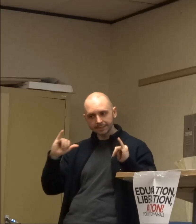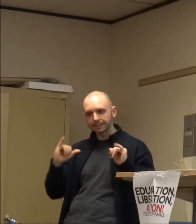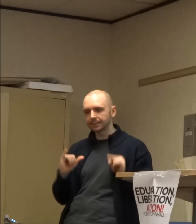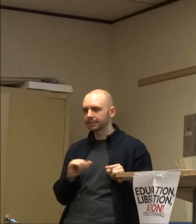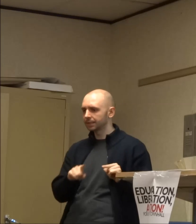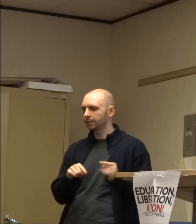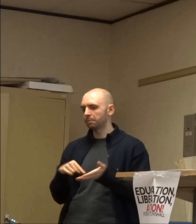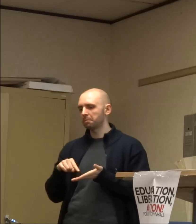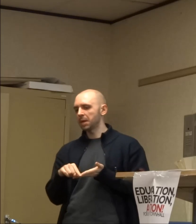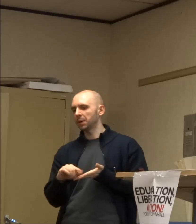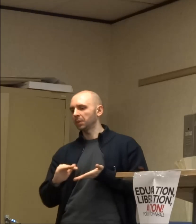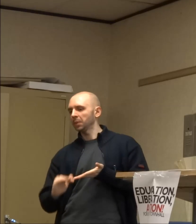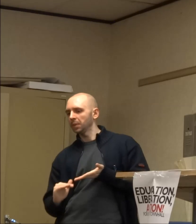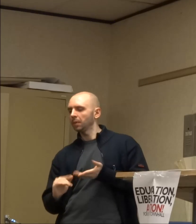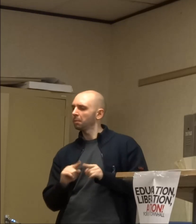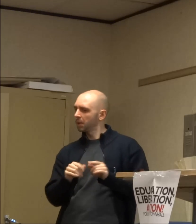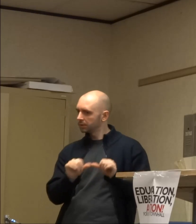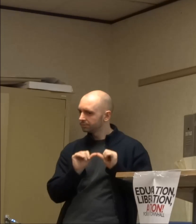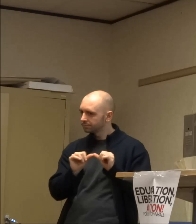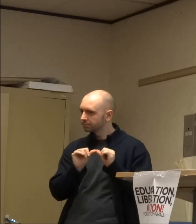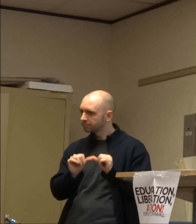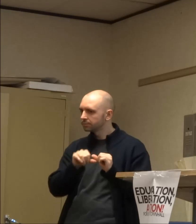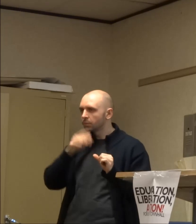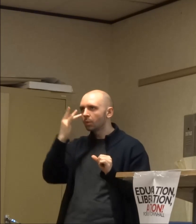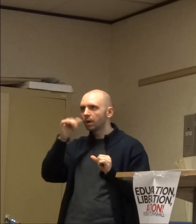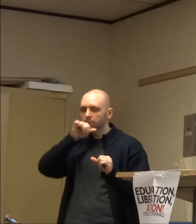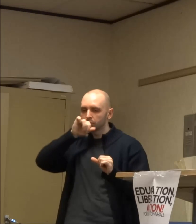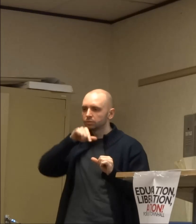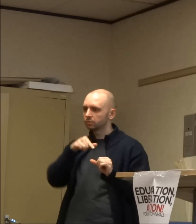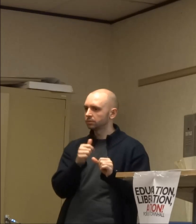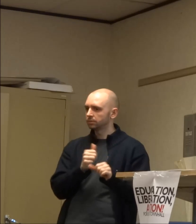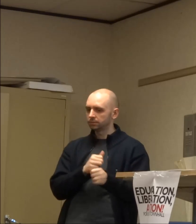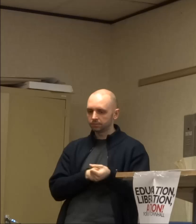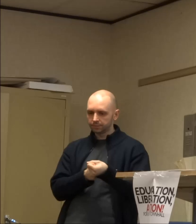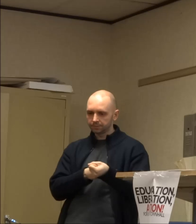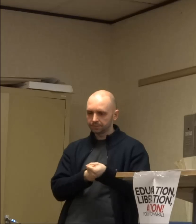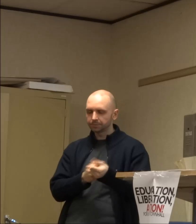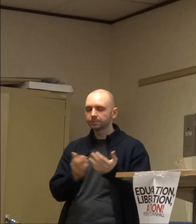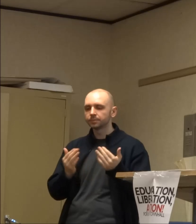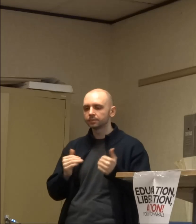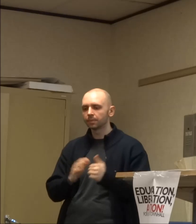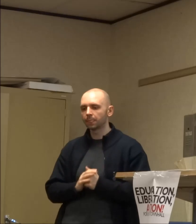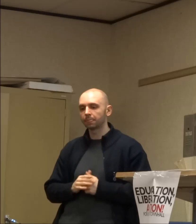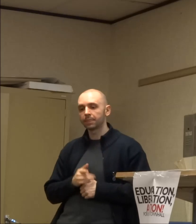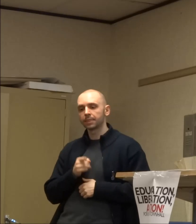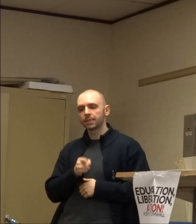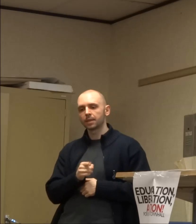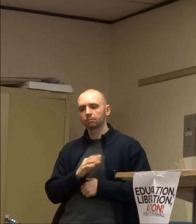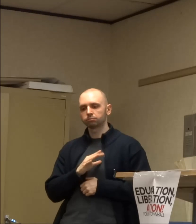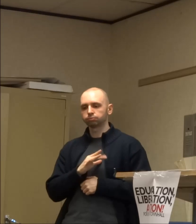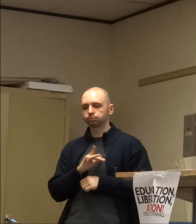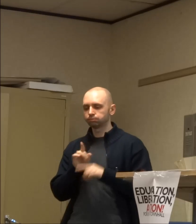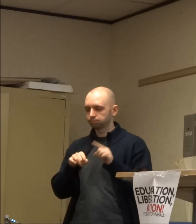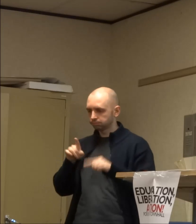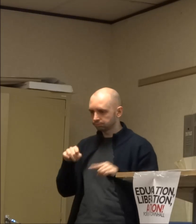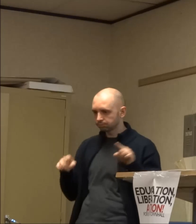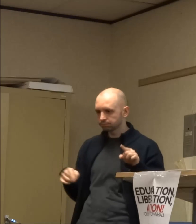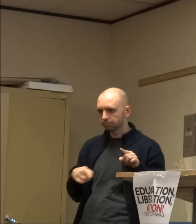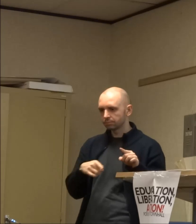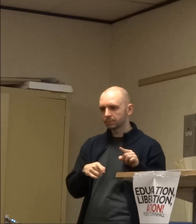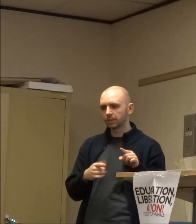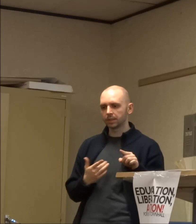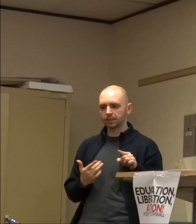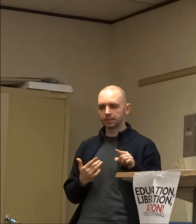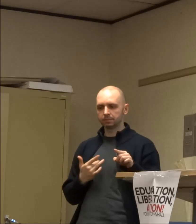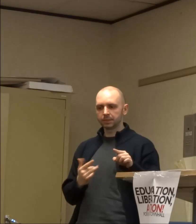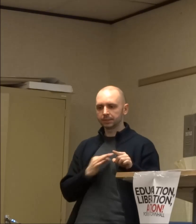TYP is a space of decolonizing knowledge. It is a community in which minority needs are articulated in the representation of racialized